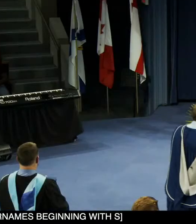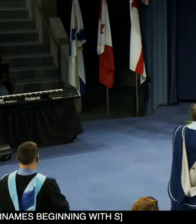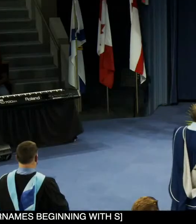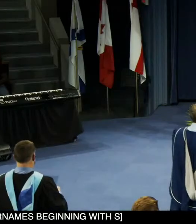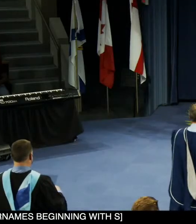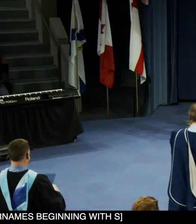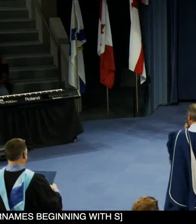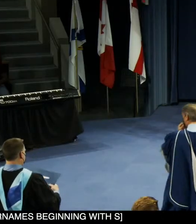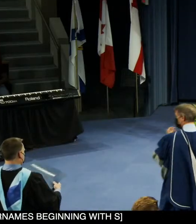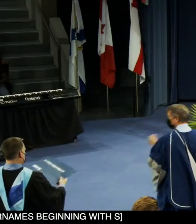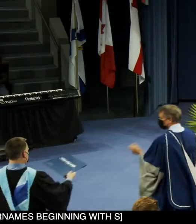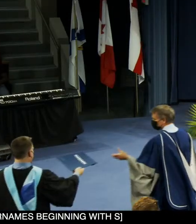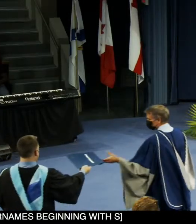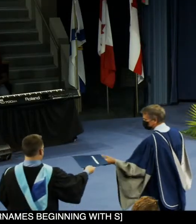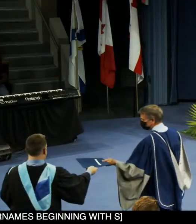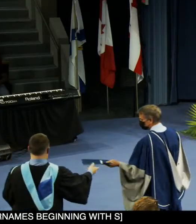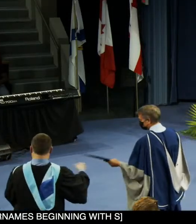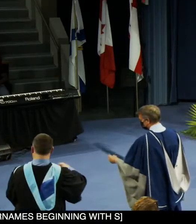Ying Wang.